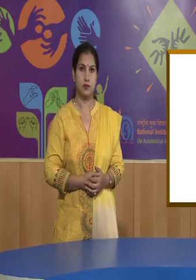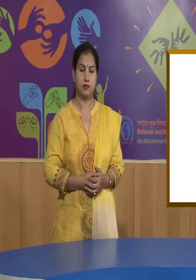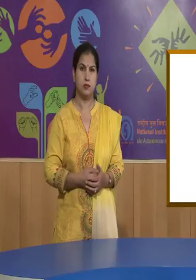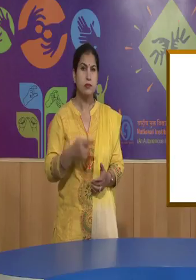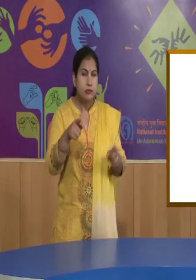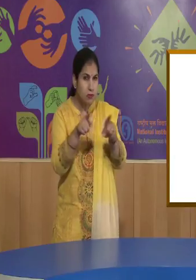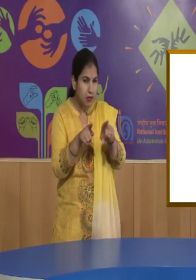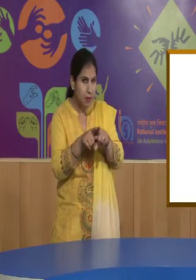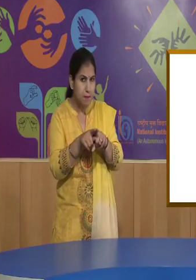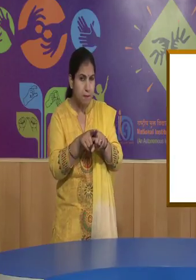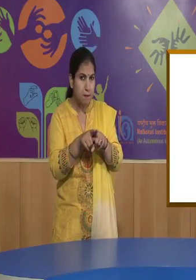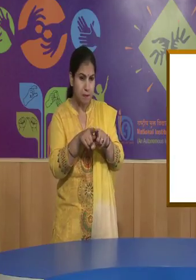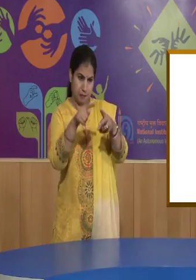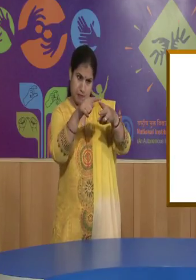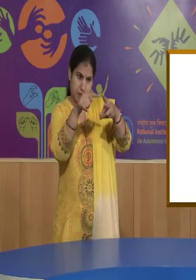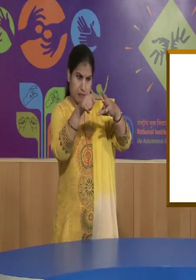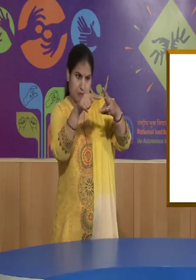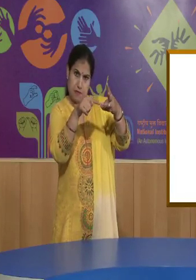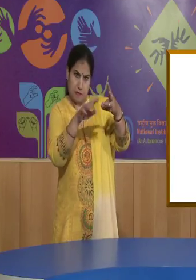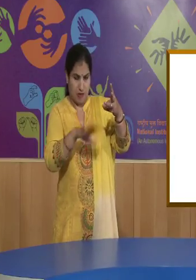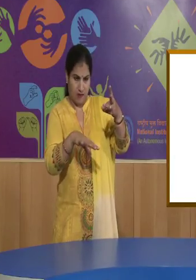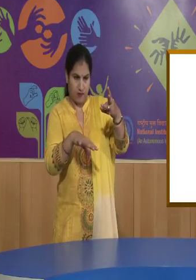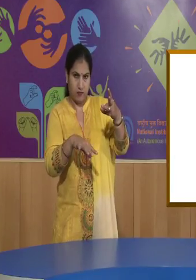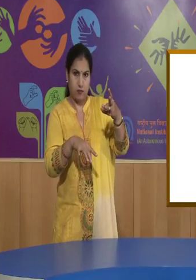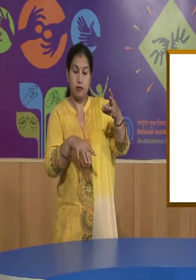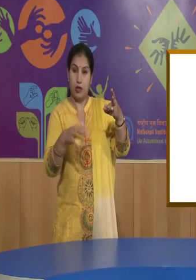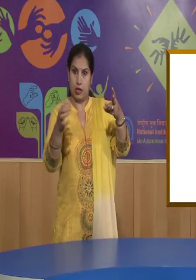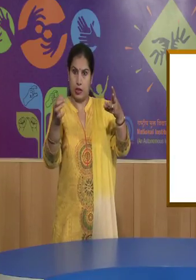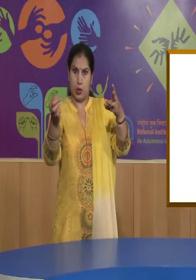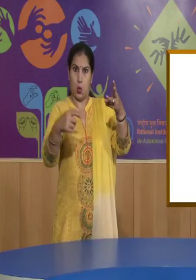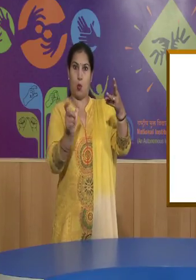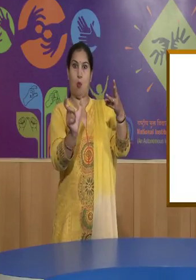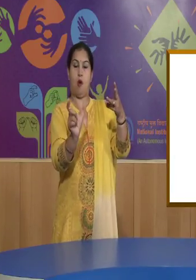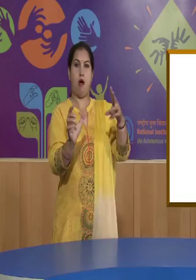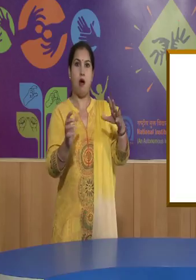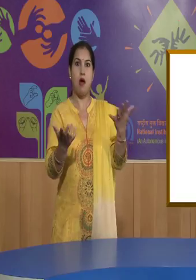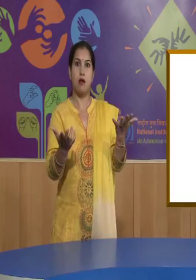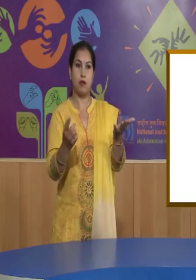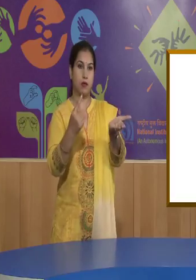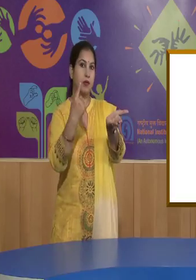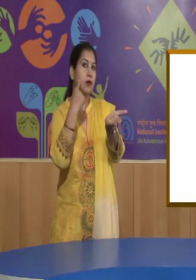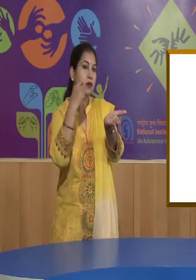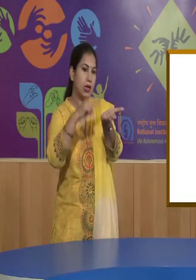But have you ever came to know of the term Industrial